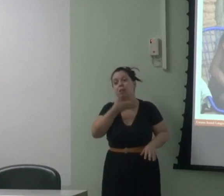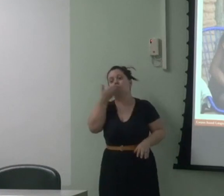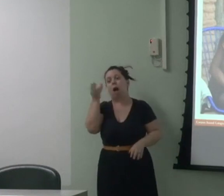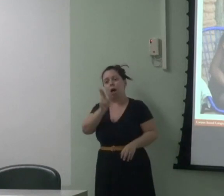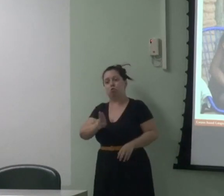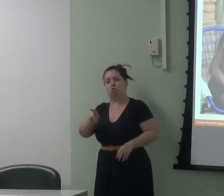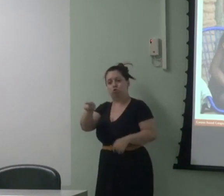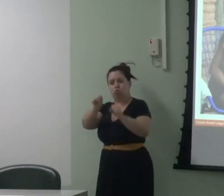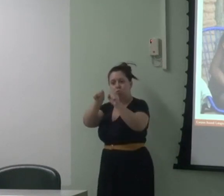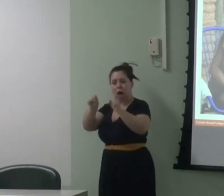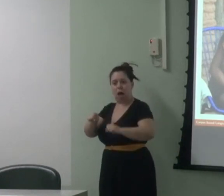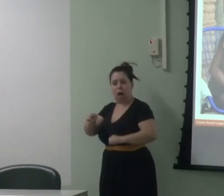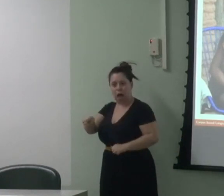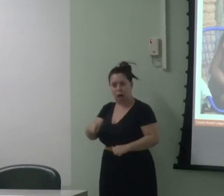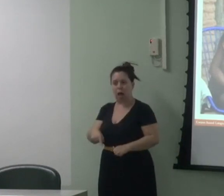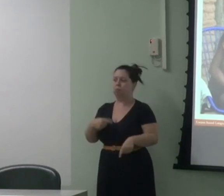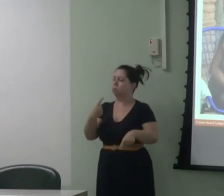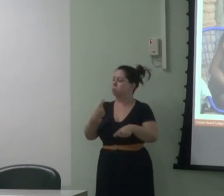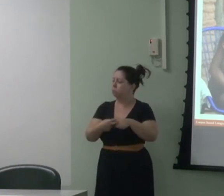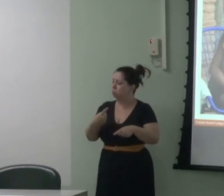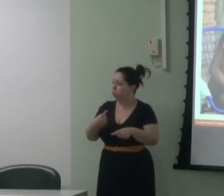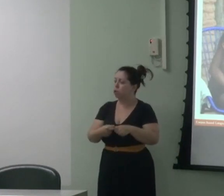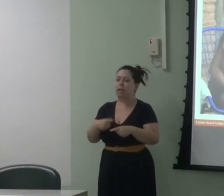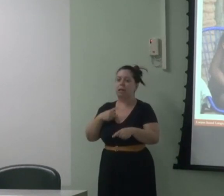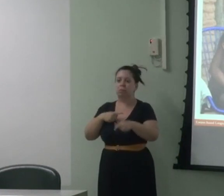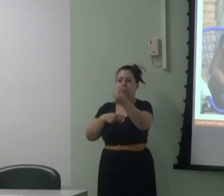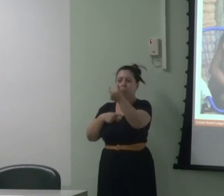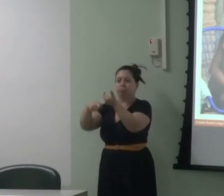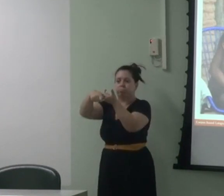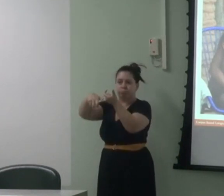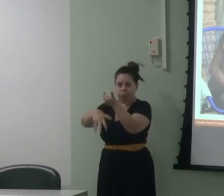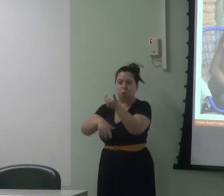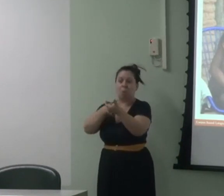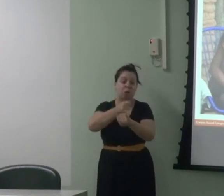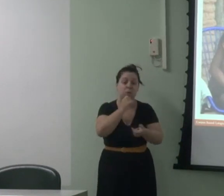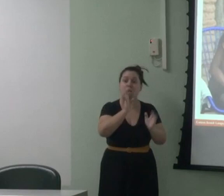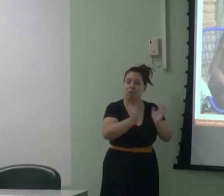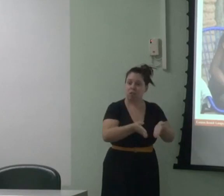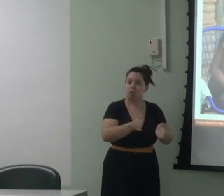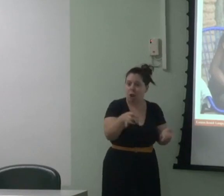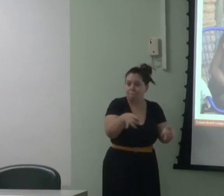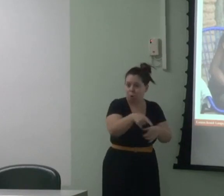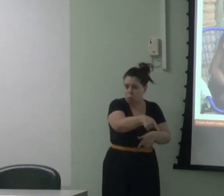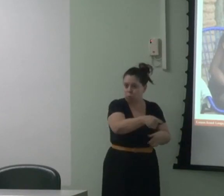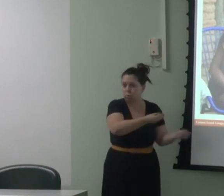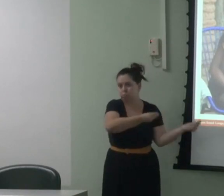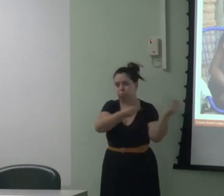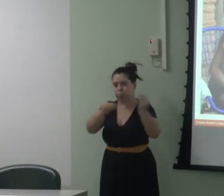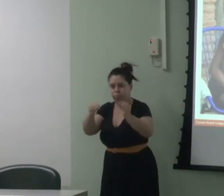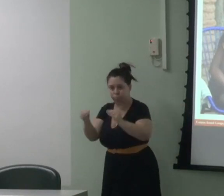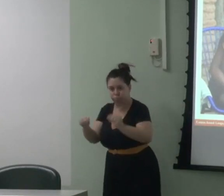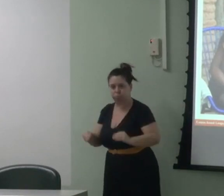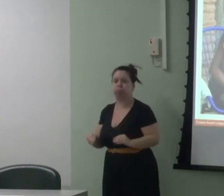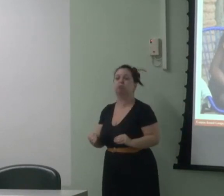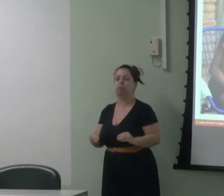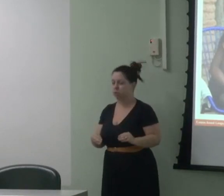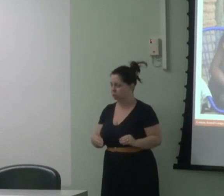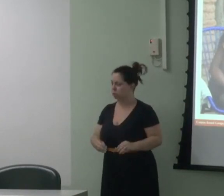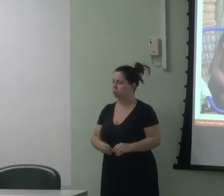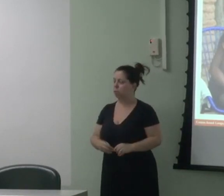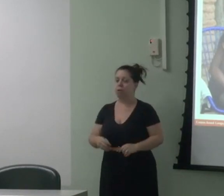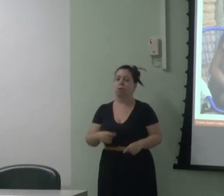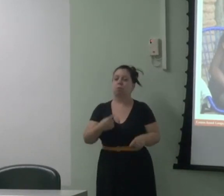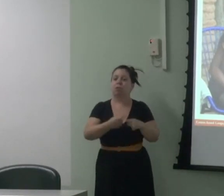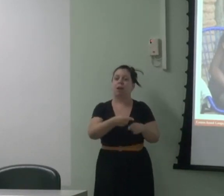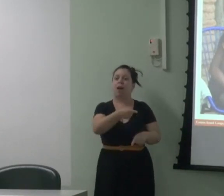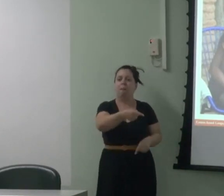are already existing general guidelines how to annotate, so they still have to do a lot of work about figuring out